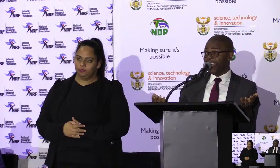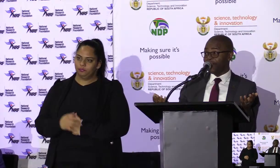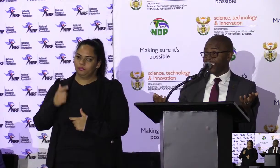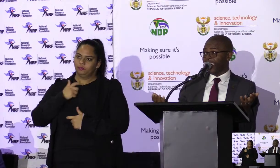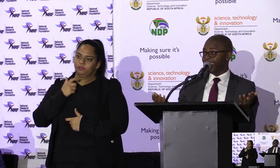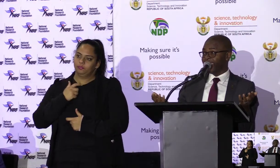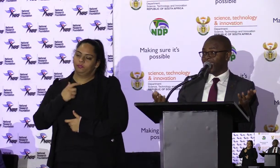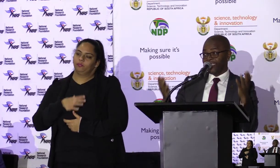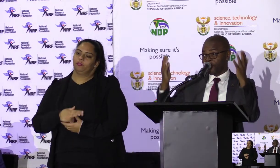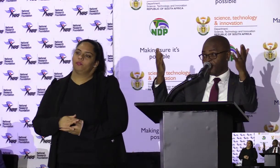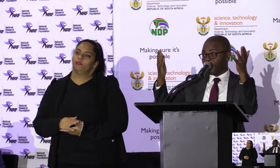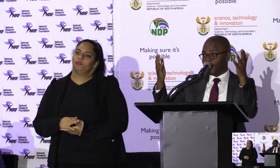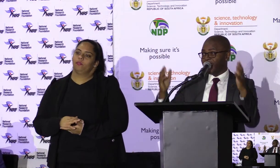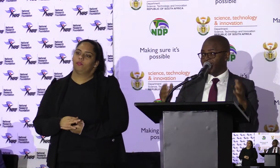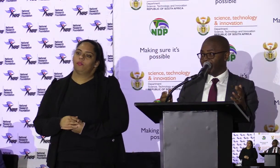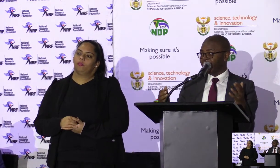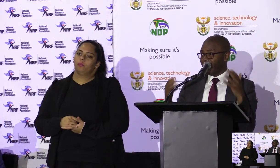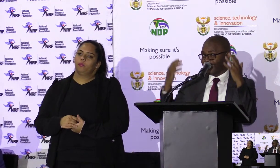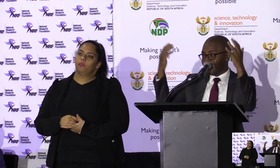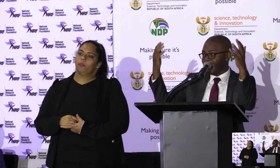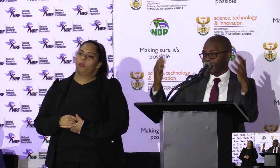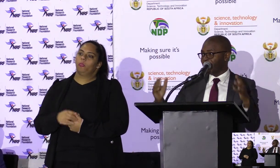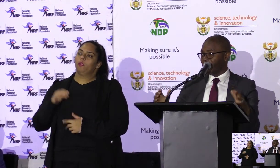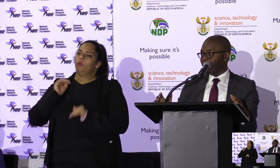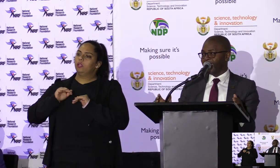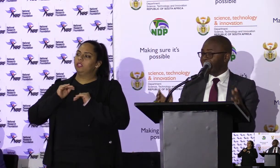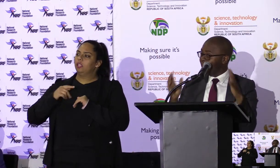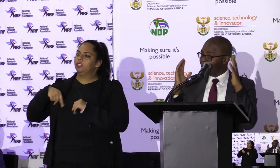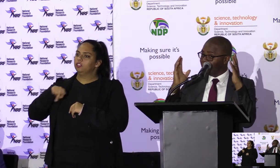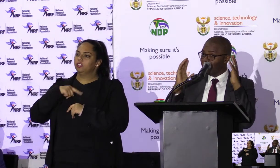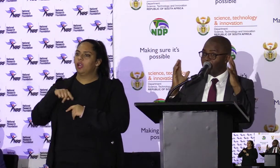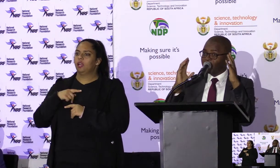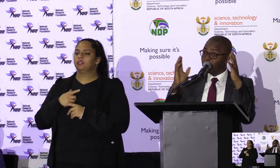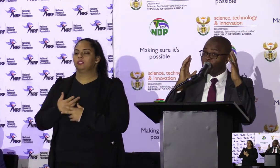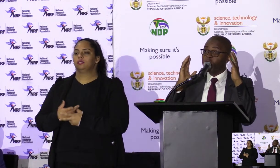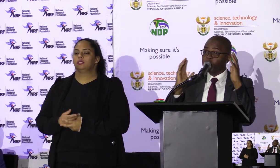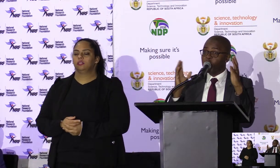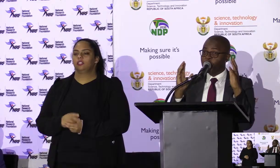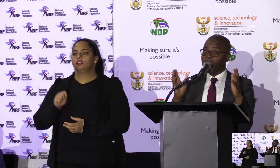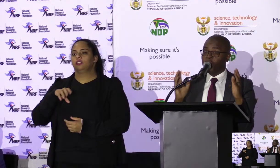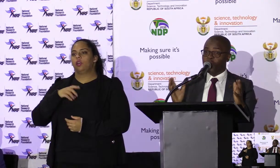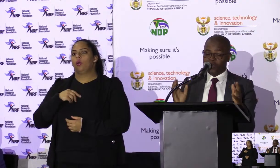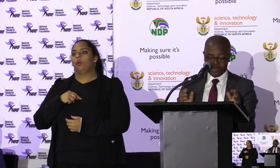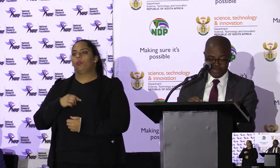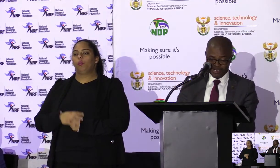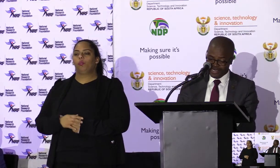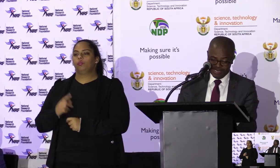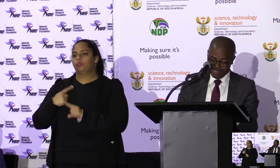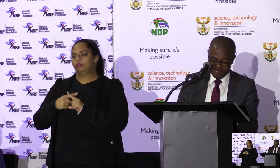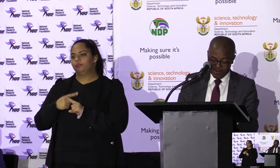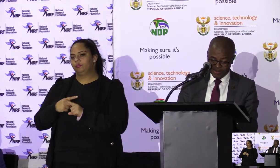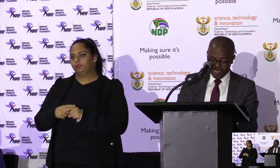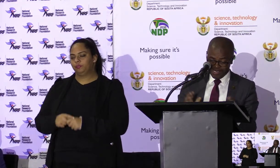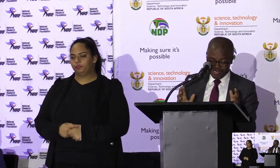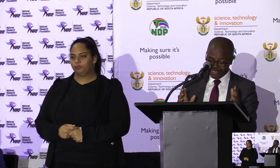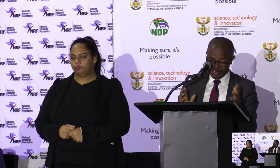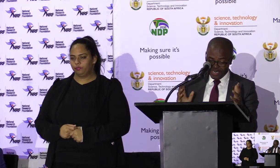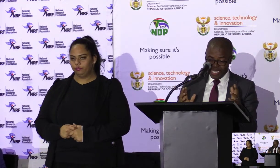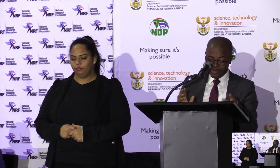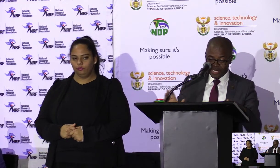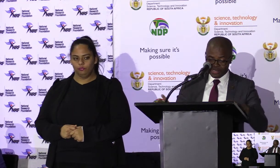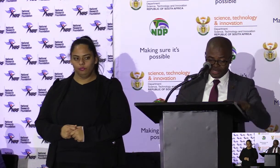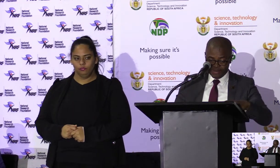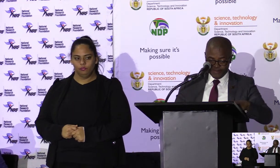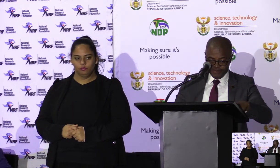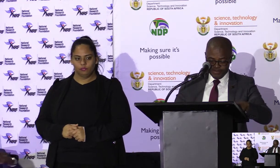Yeah, we didn't have that luxury. The people who were teaching us, and they really didn't look so super cool. So this